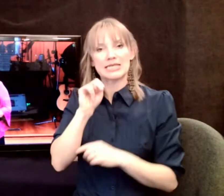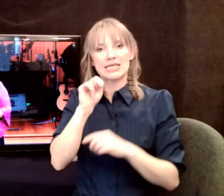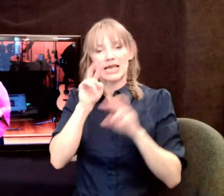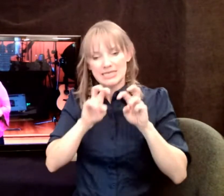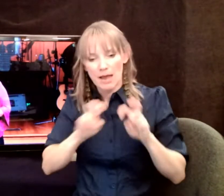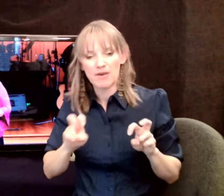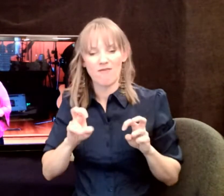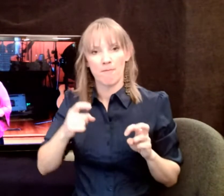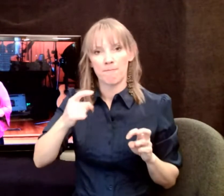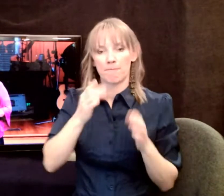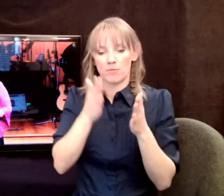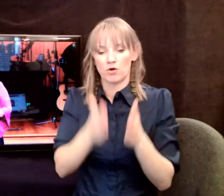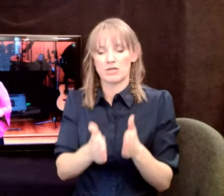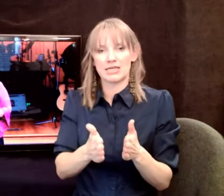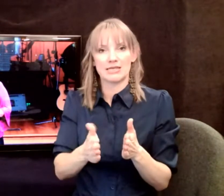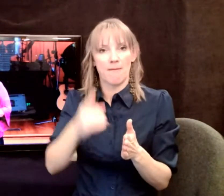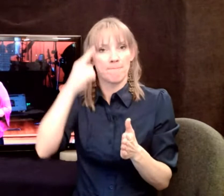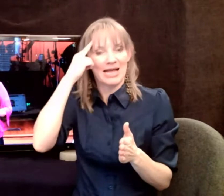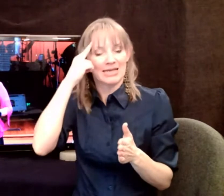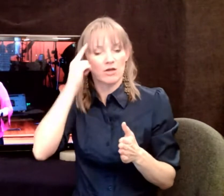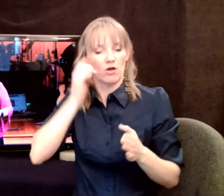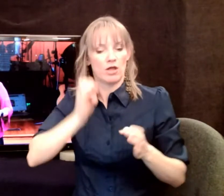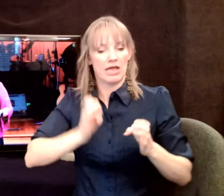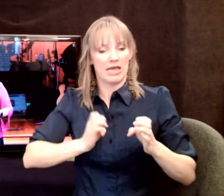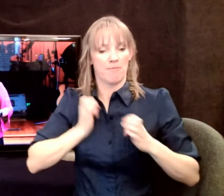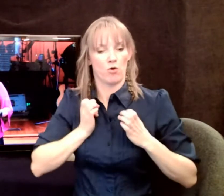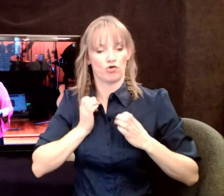emotional processes.